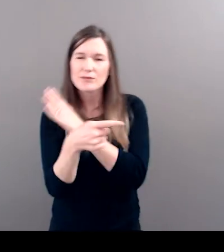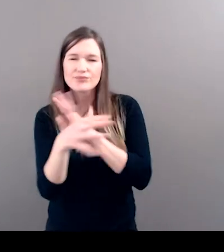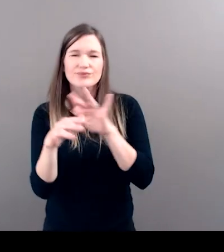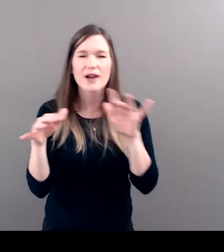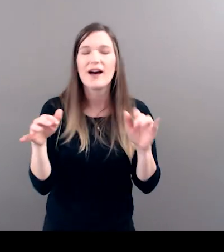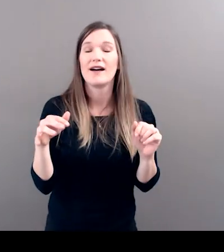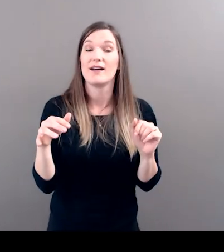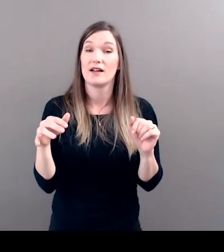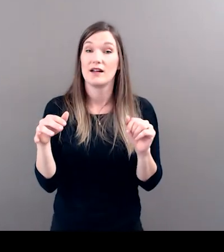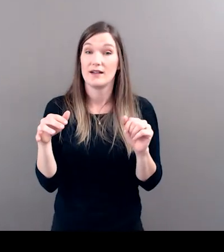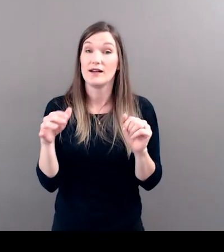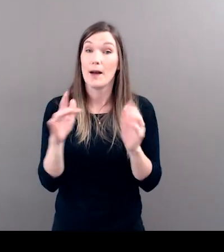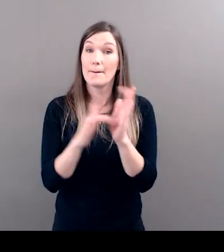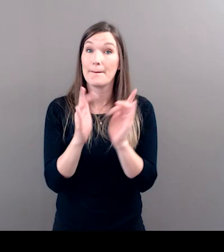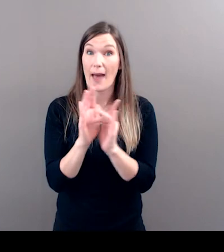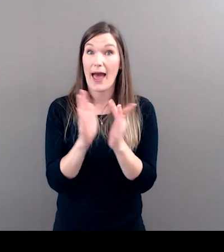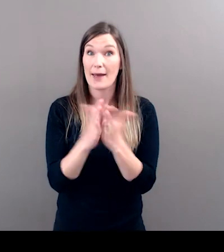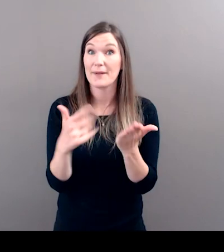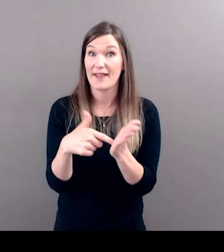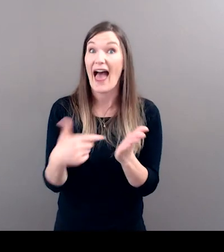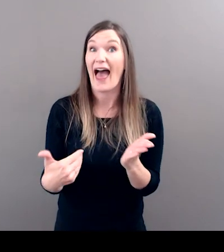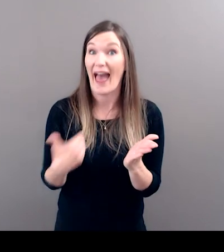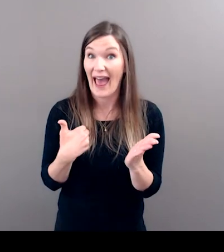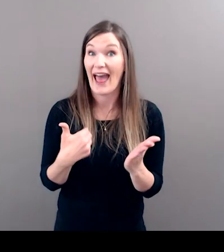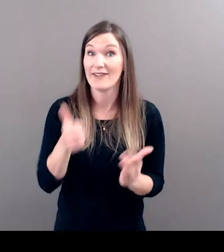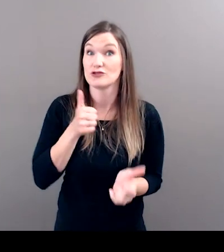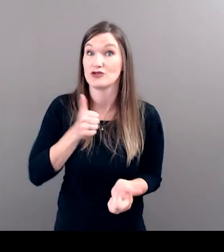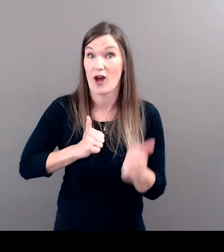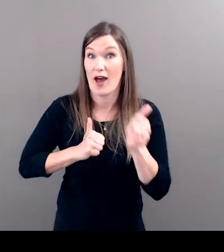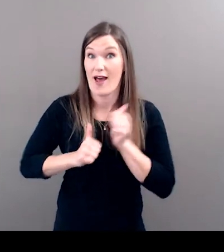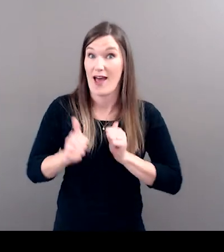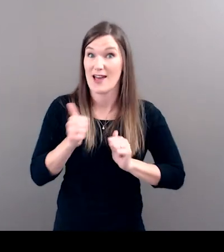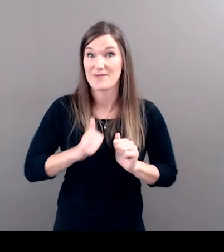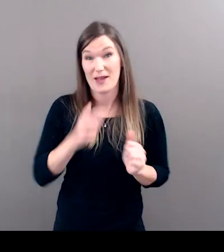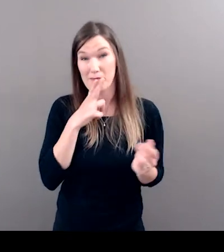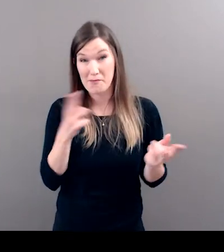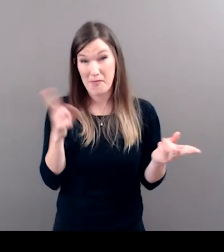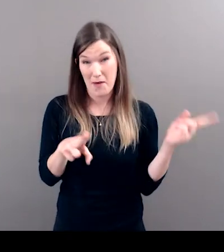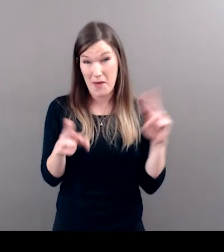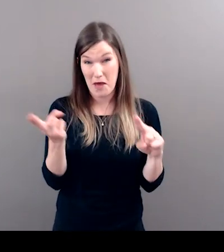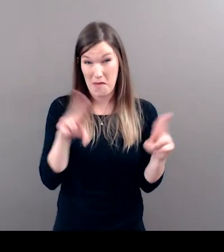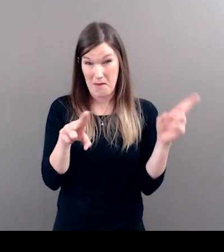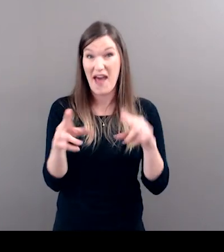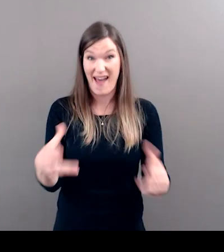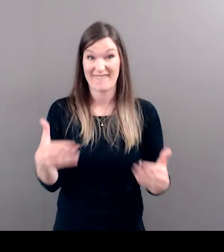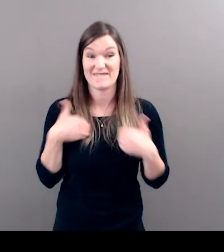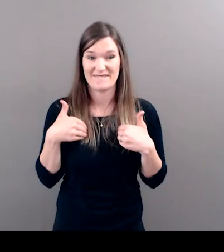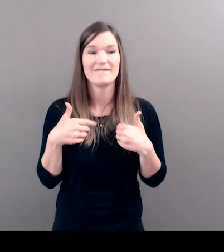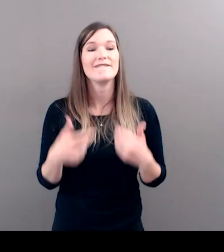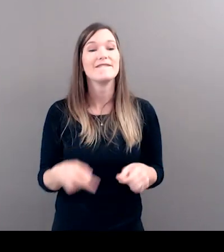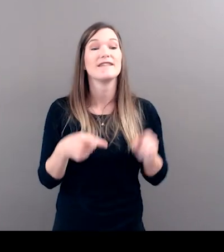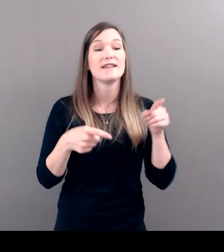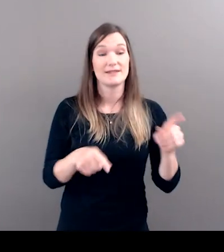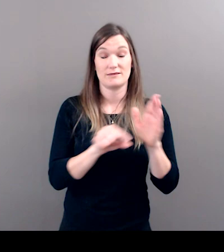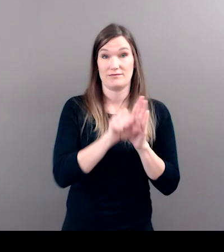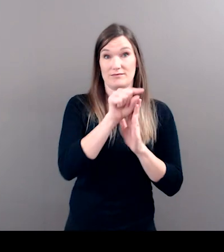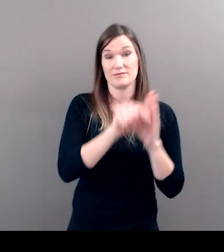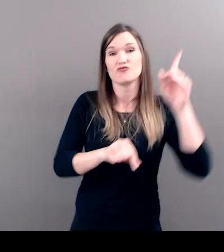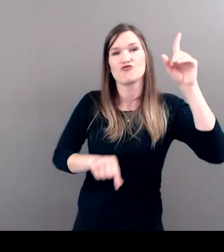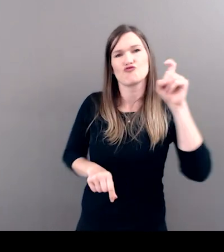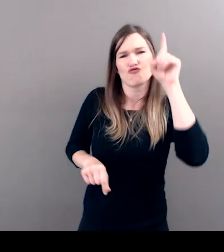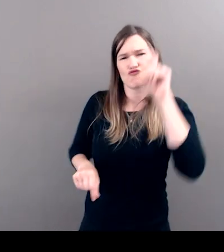has is trash talking right here. Look what it says. Verse 42. When the Philistine looked about and saw David,